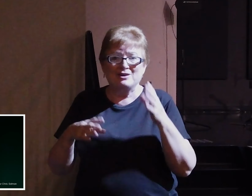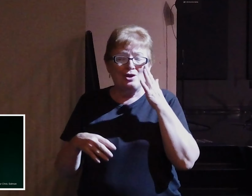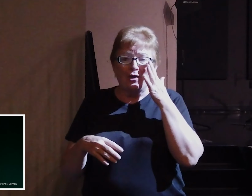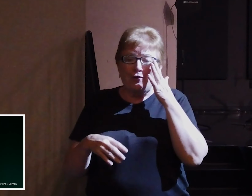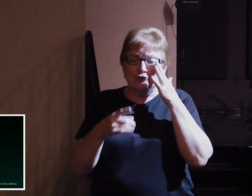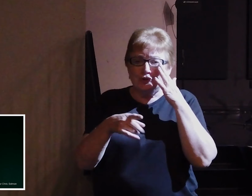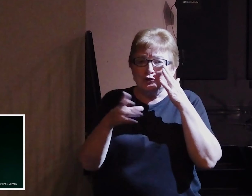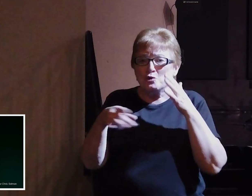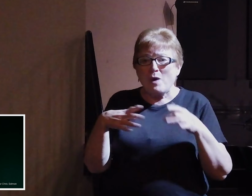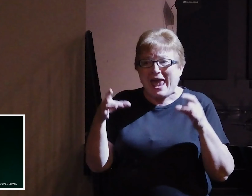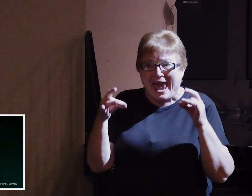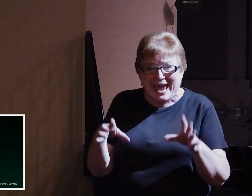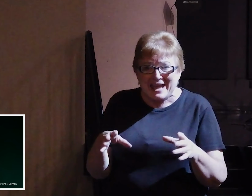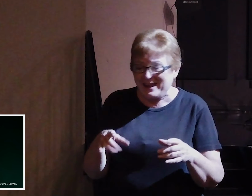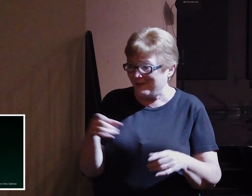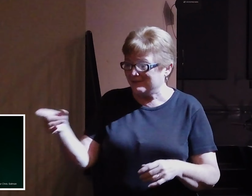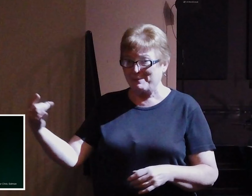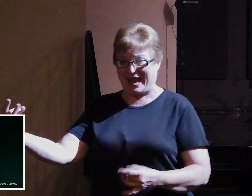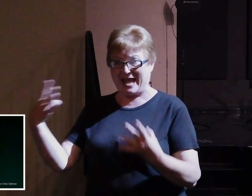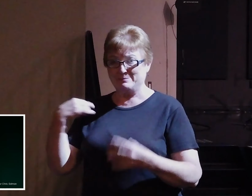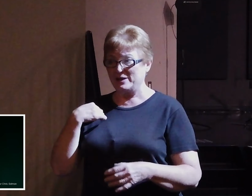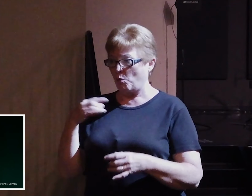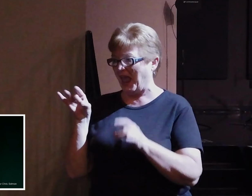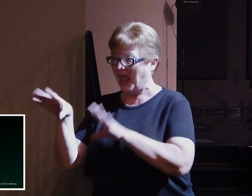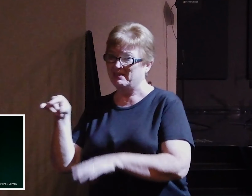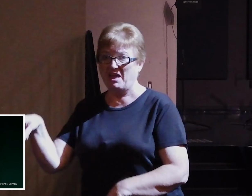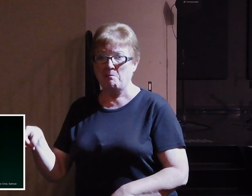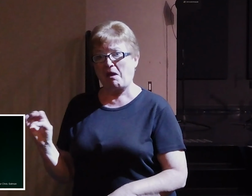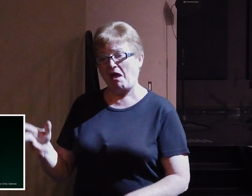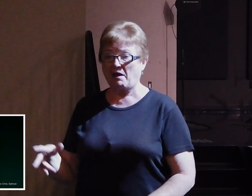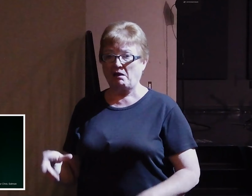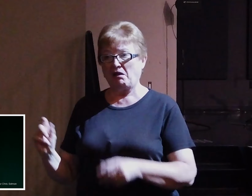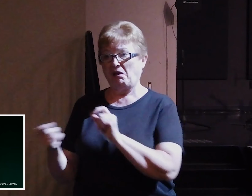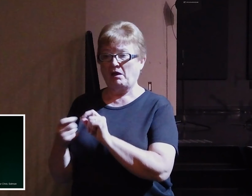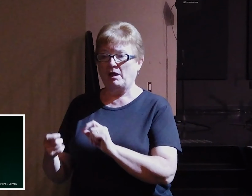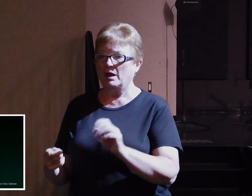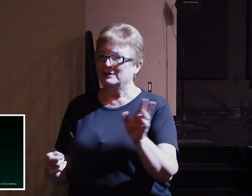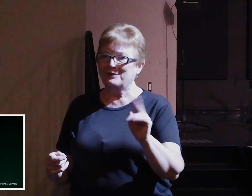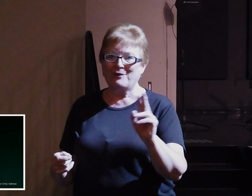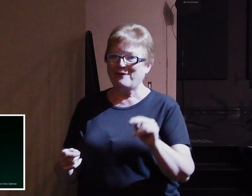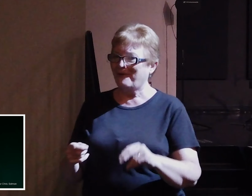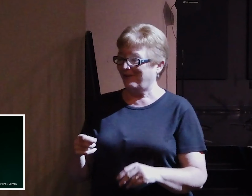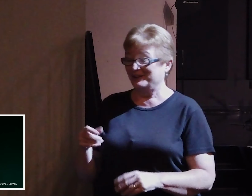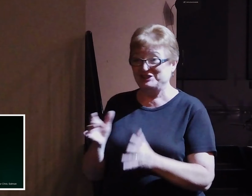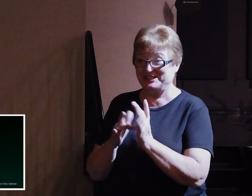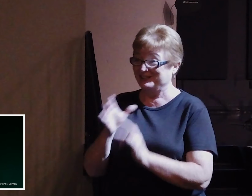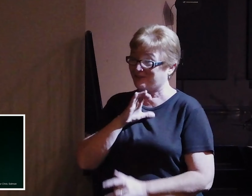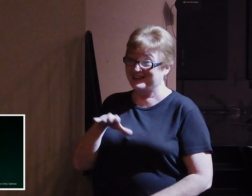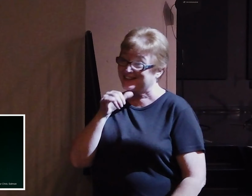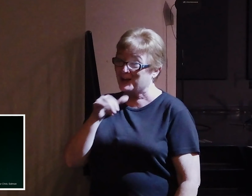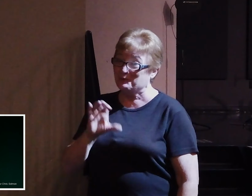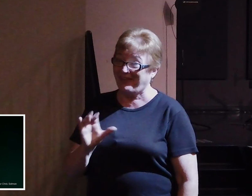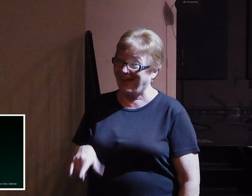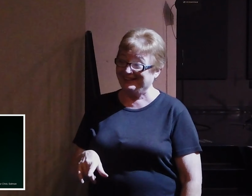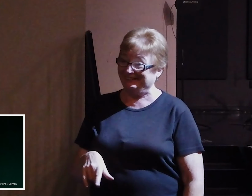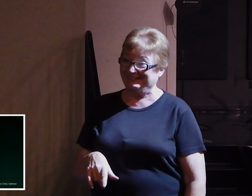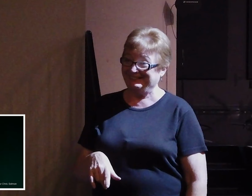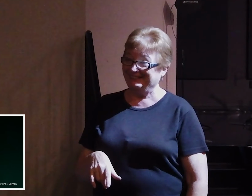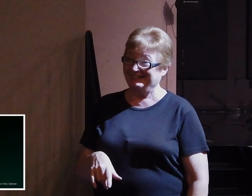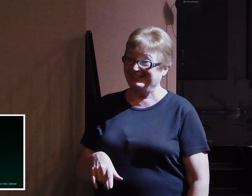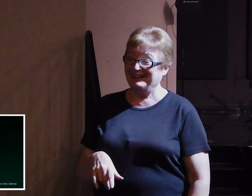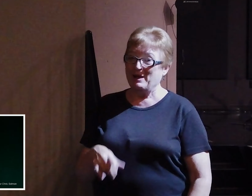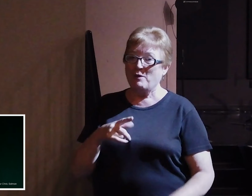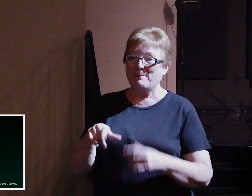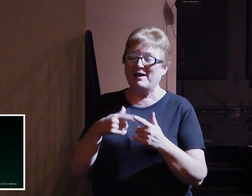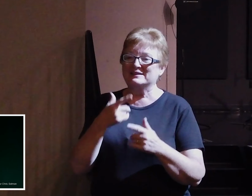hate in return? Because that is not of Christ. What about meddling?